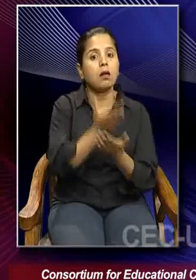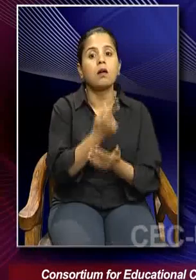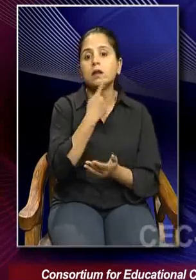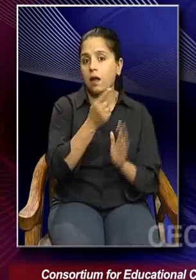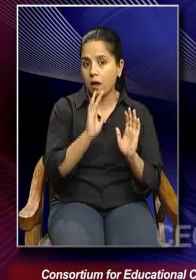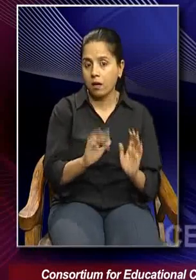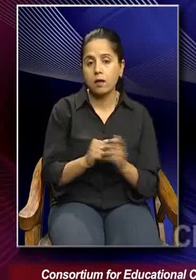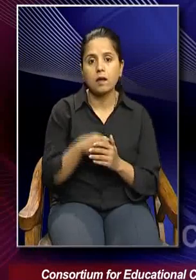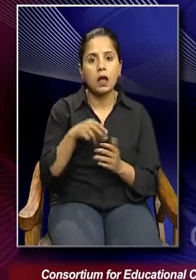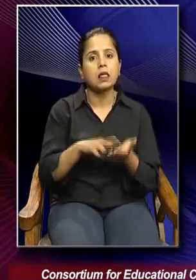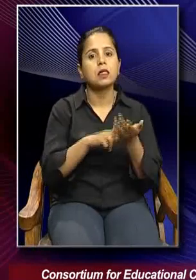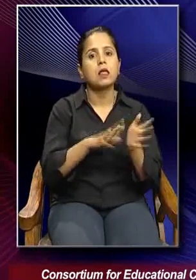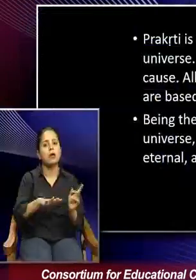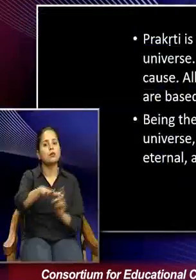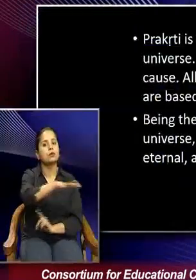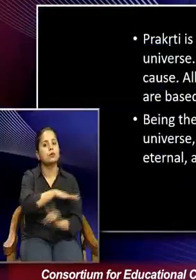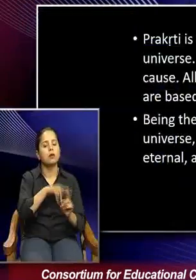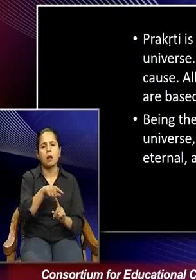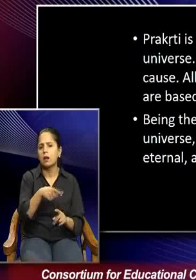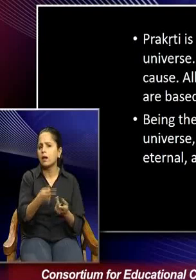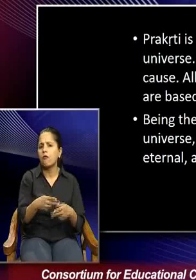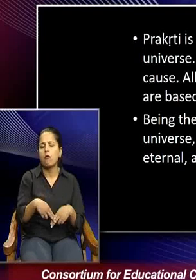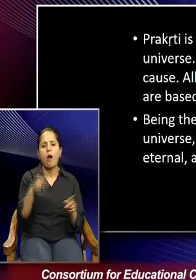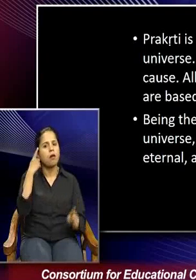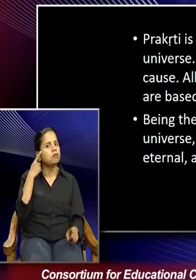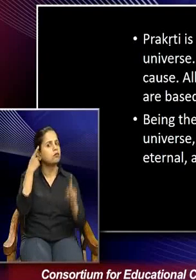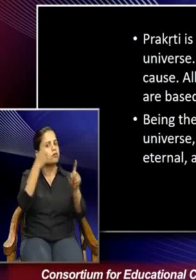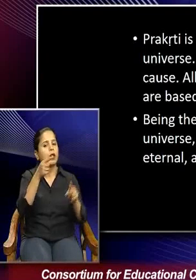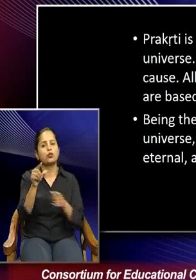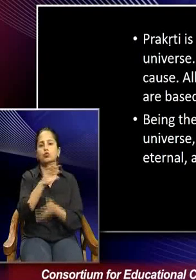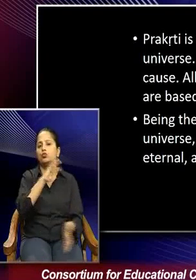that Prakriti is the ultimate cause of the universe.